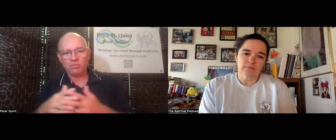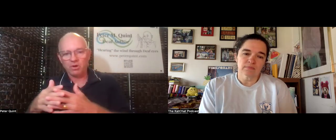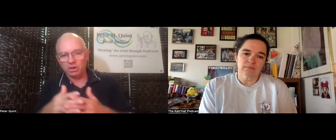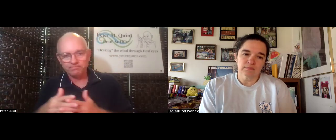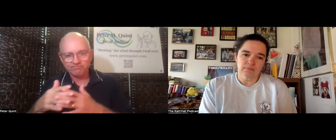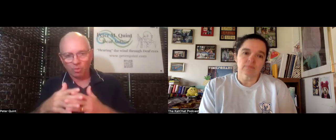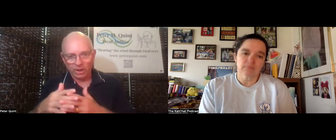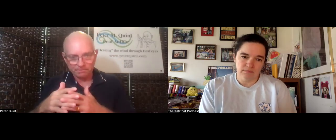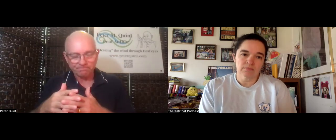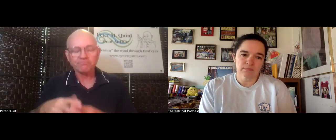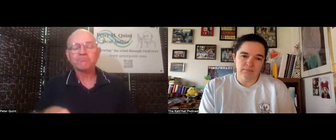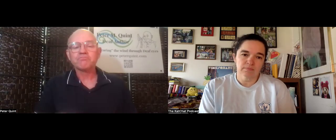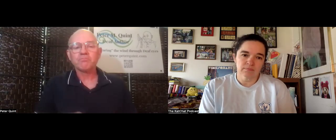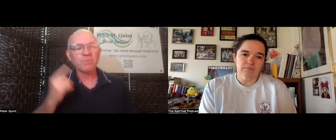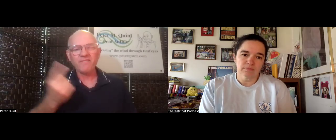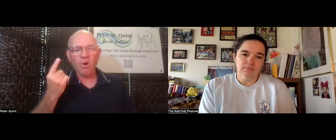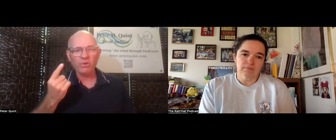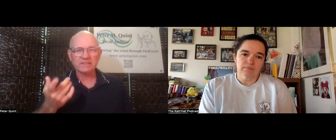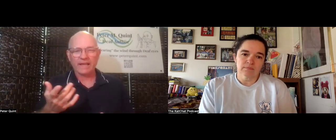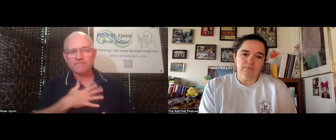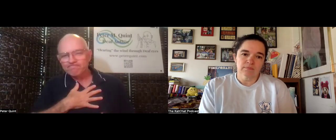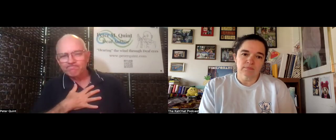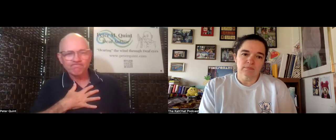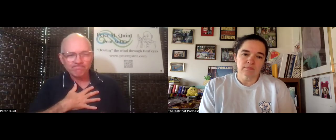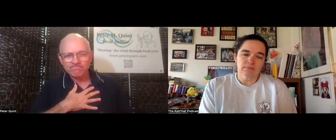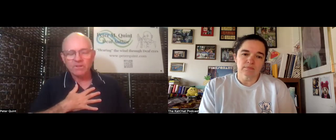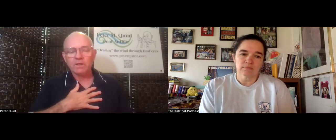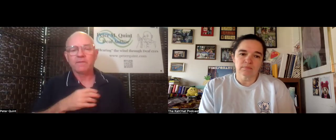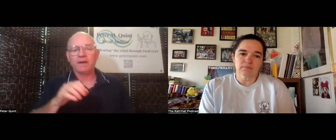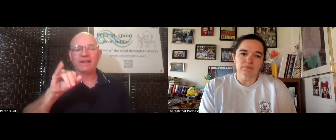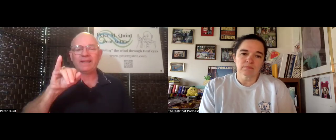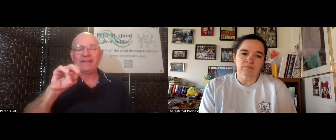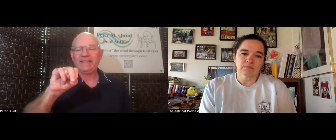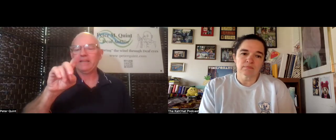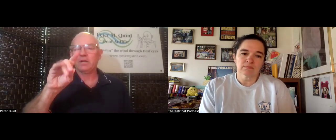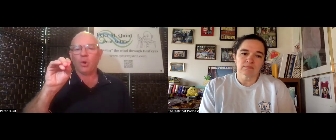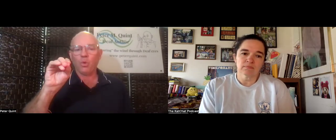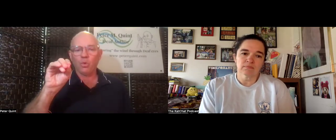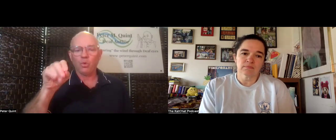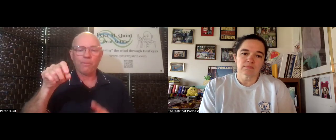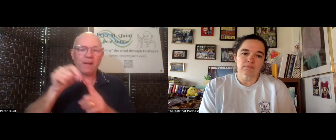back to America. Okay, but I've always liked the